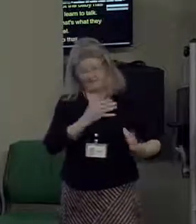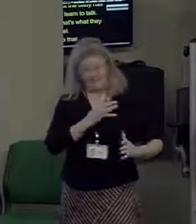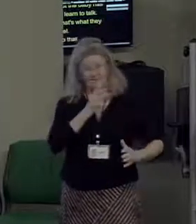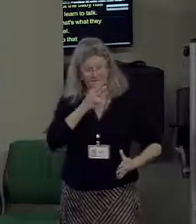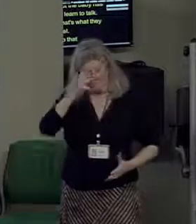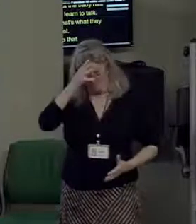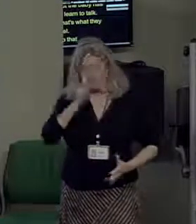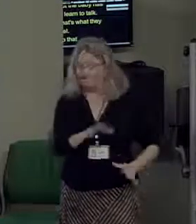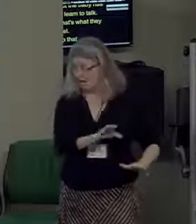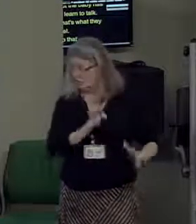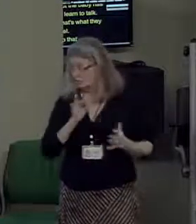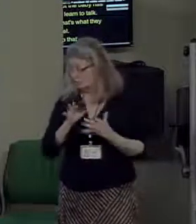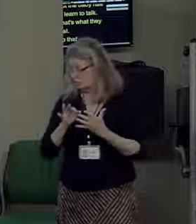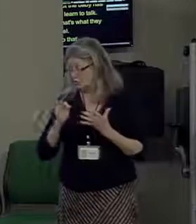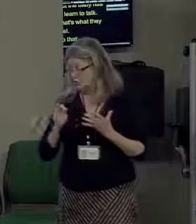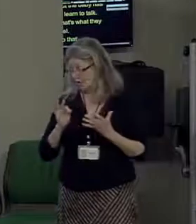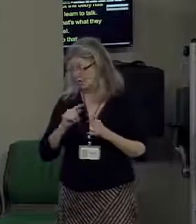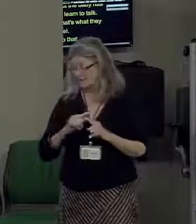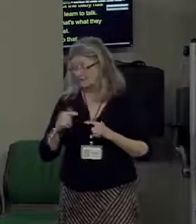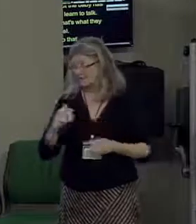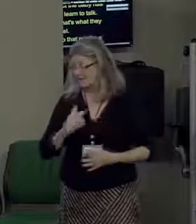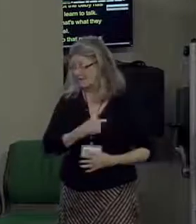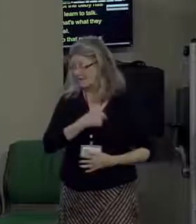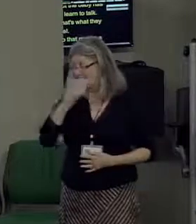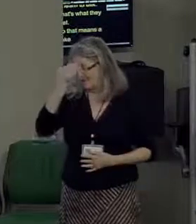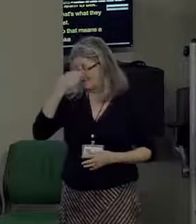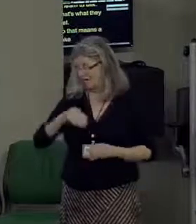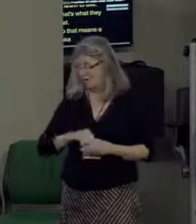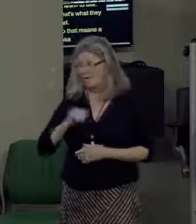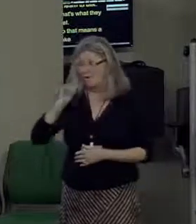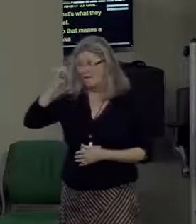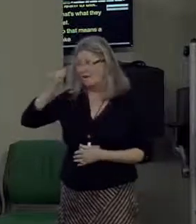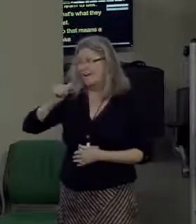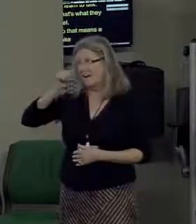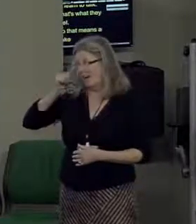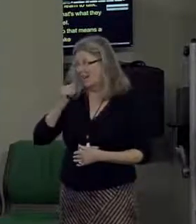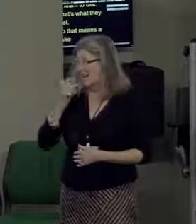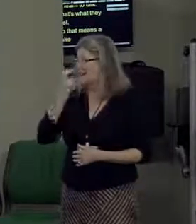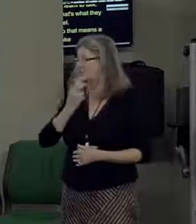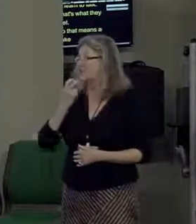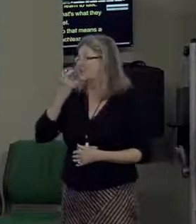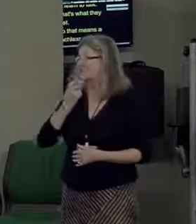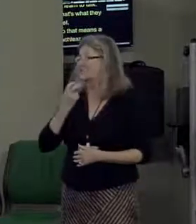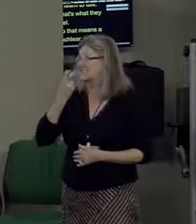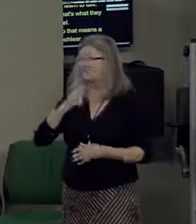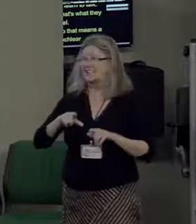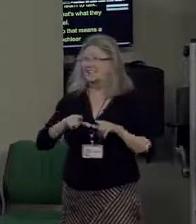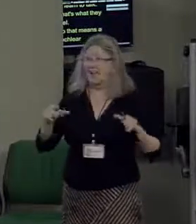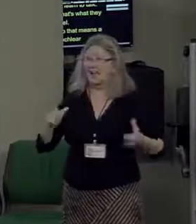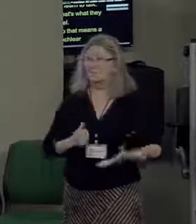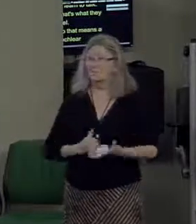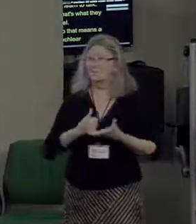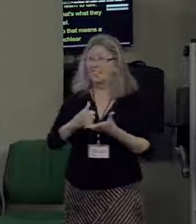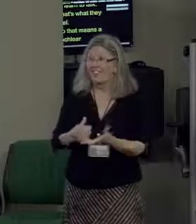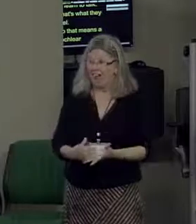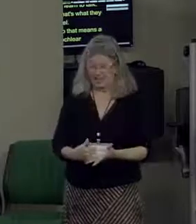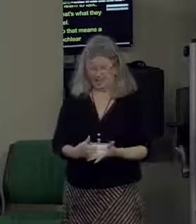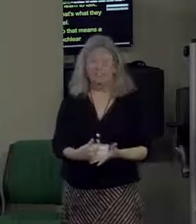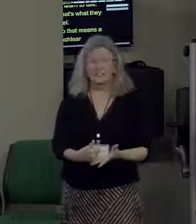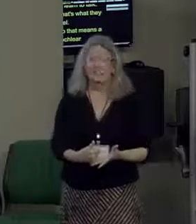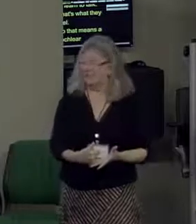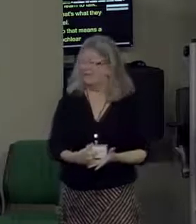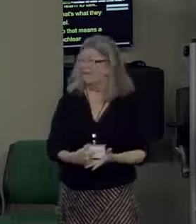that's fine if the parents, it's their choice. And if they know an audiology and speech